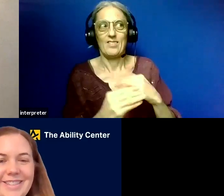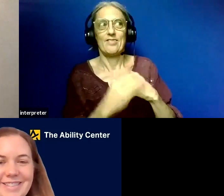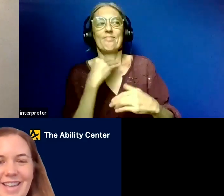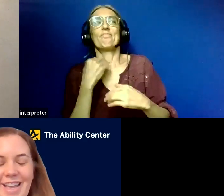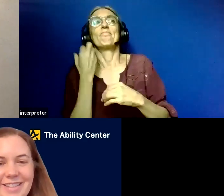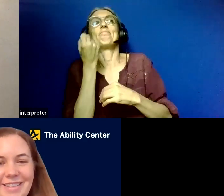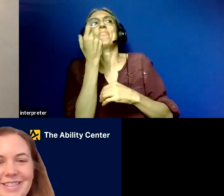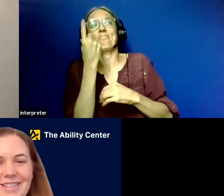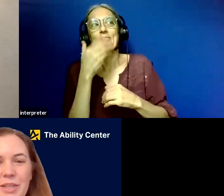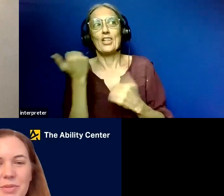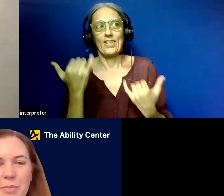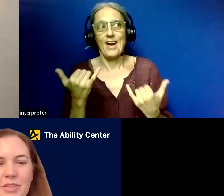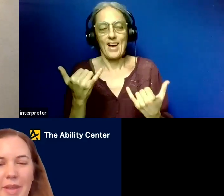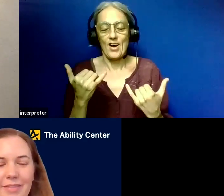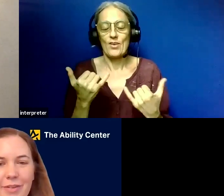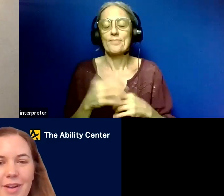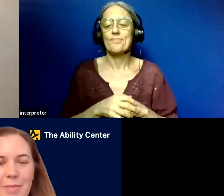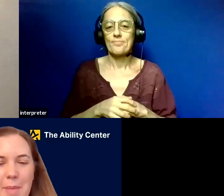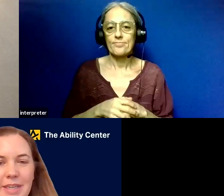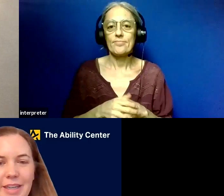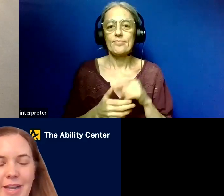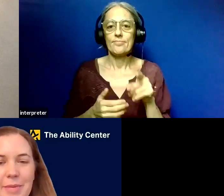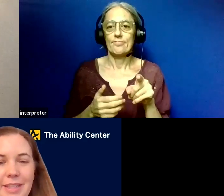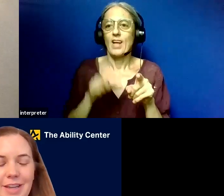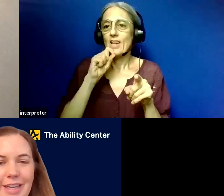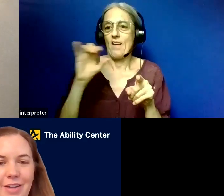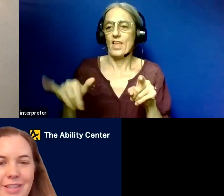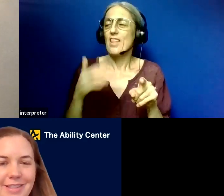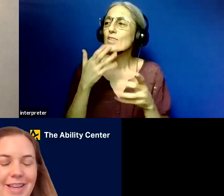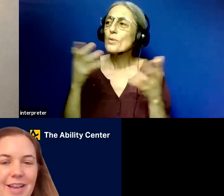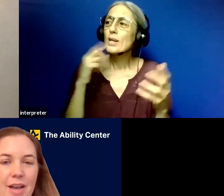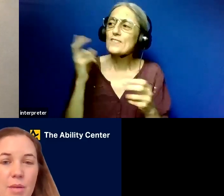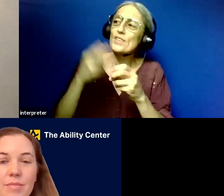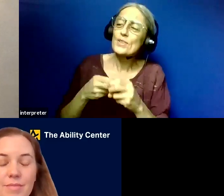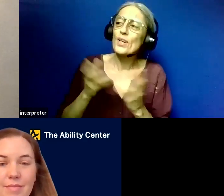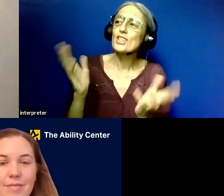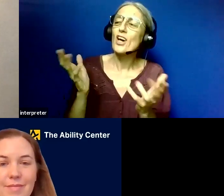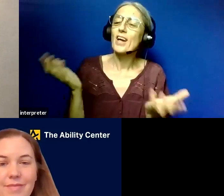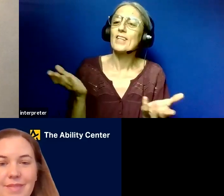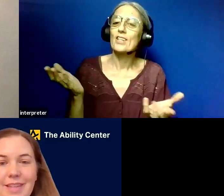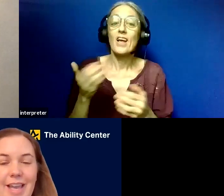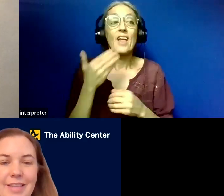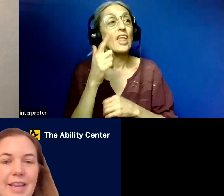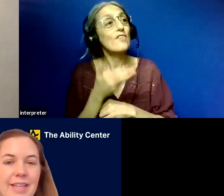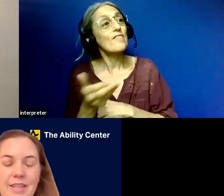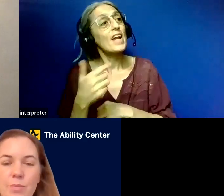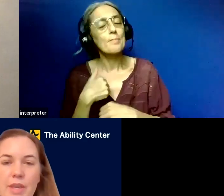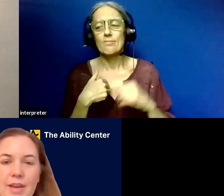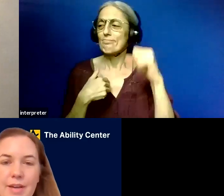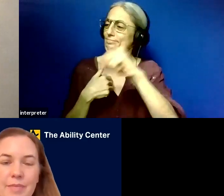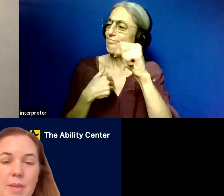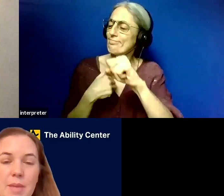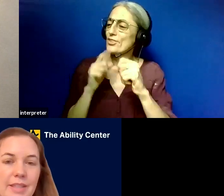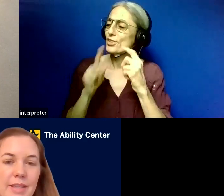I love that. Yeah. Thank you so much, Meg, for coming and talking to us. Thank you for having me. Yeah, and like I said,